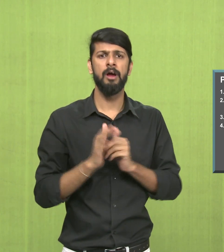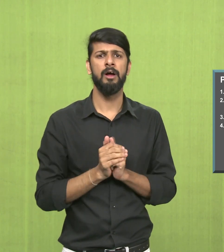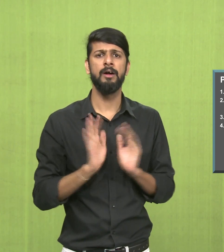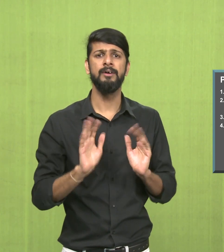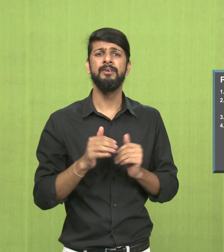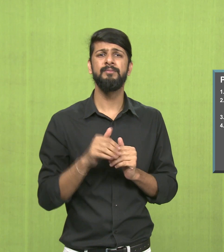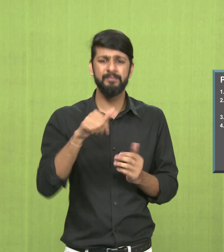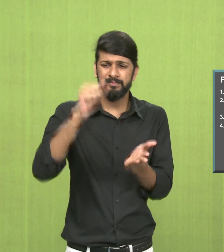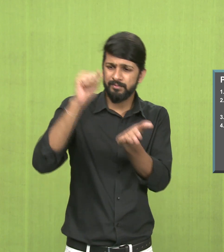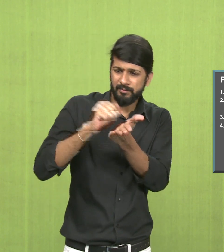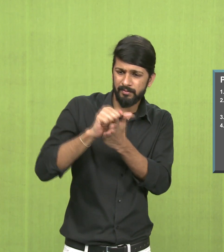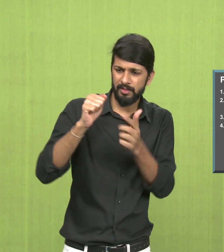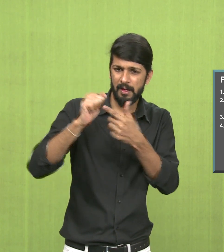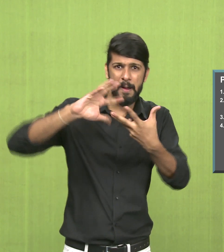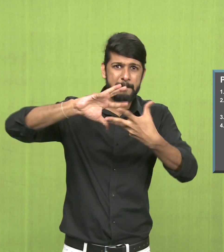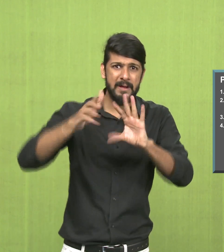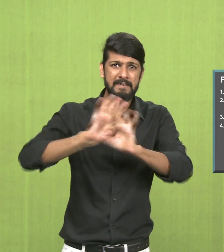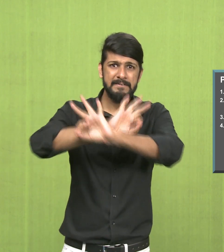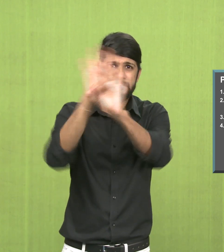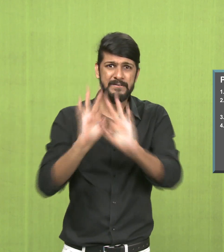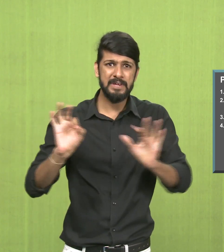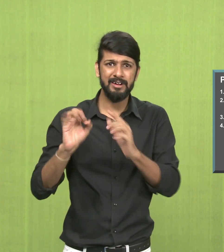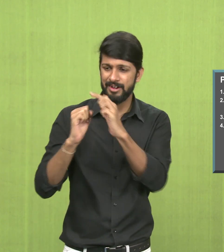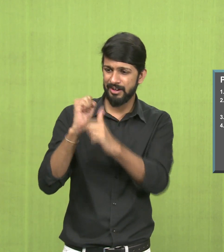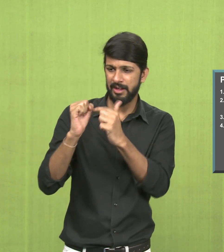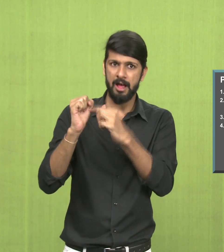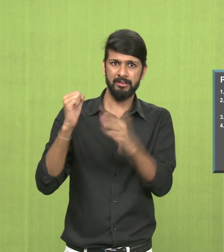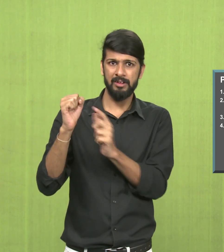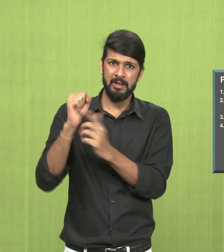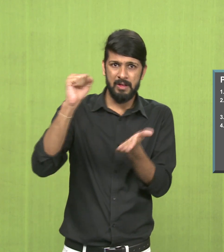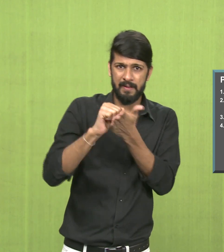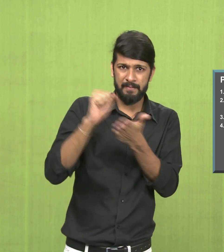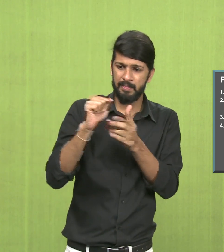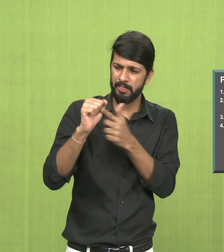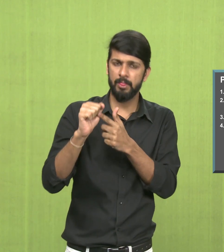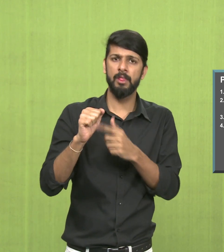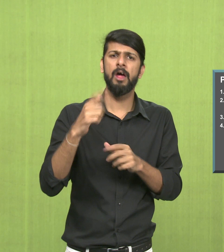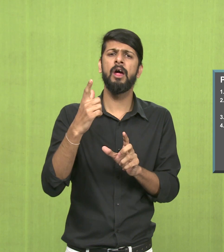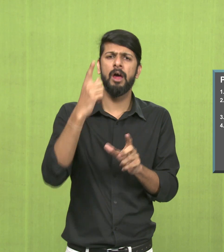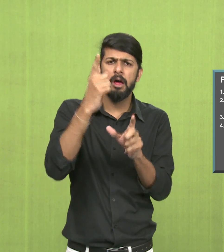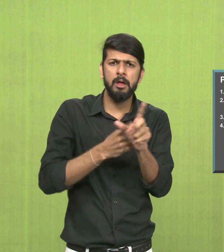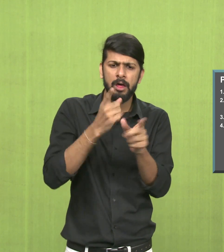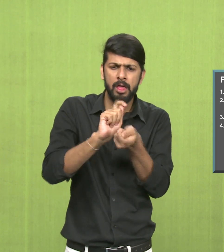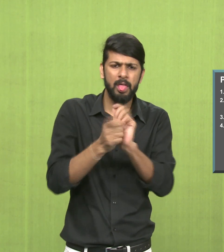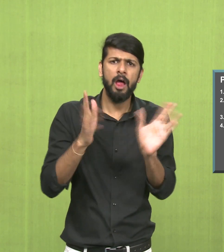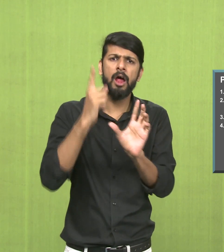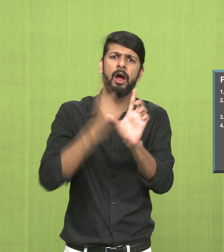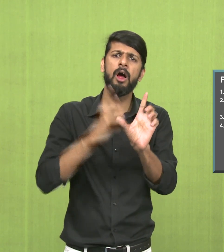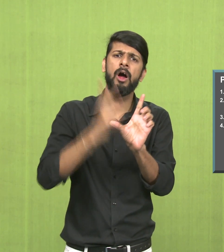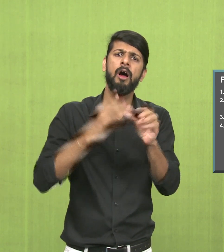are the first, that it can be used for years. The blocks, they do not change, the design remains the same. So,